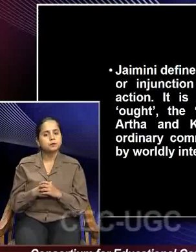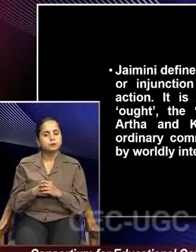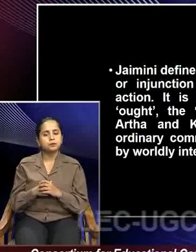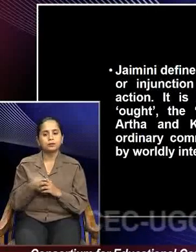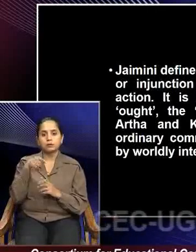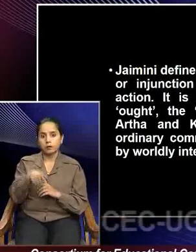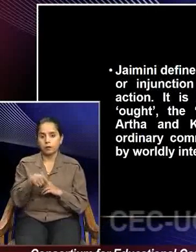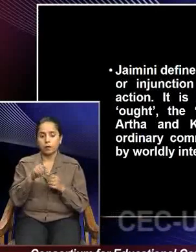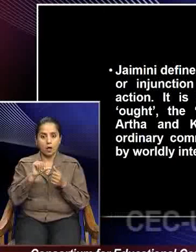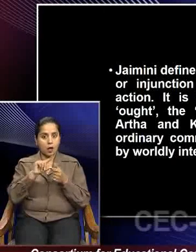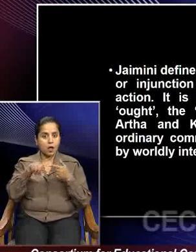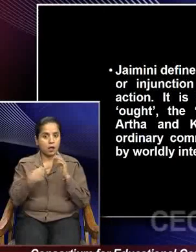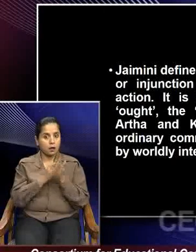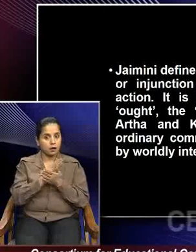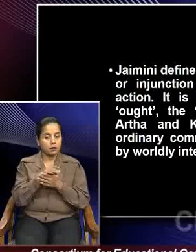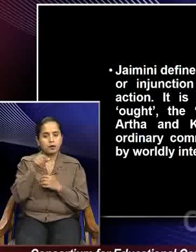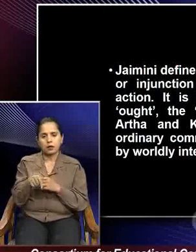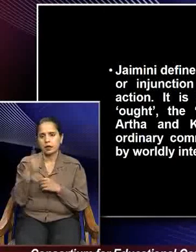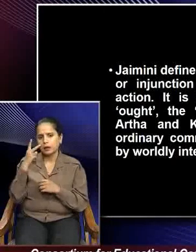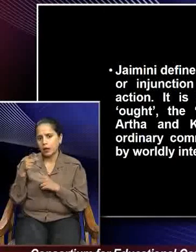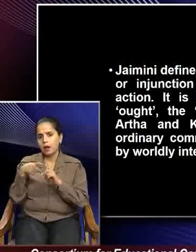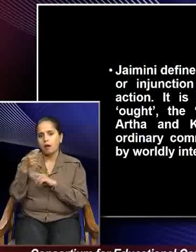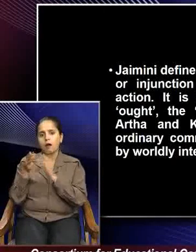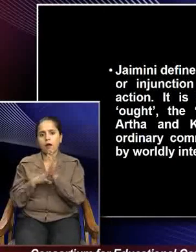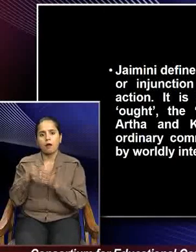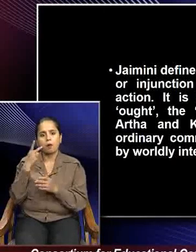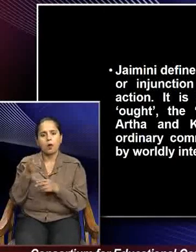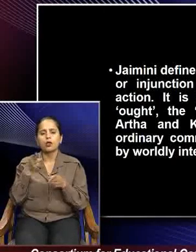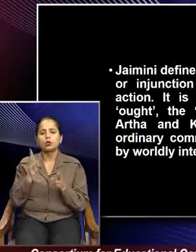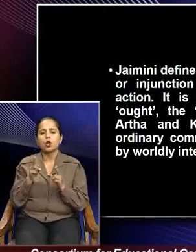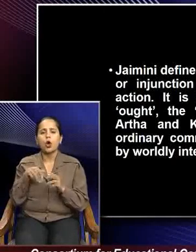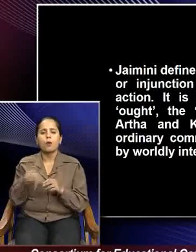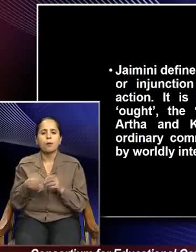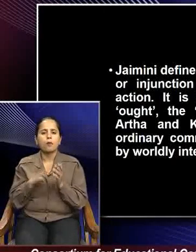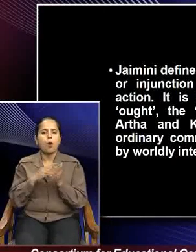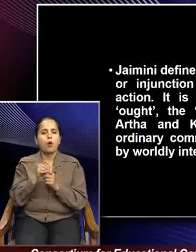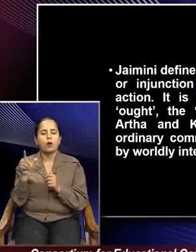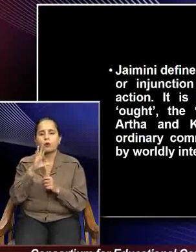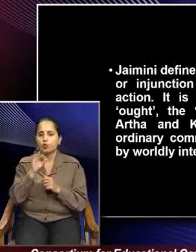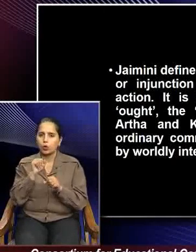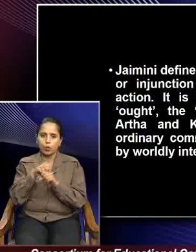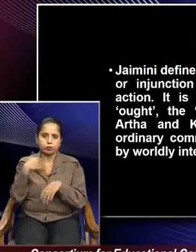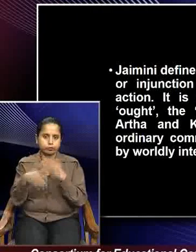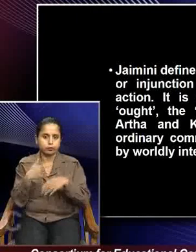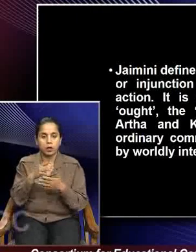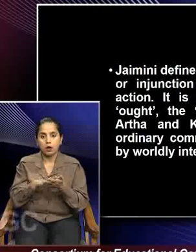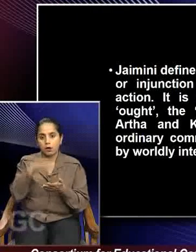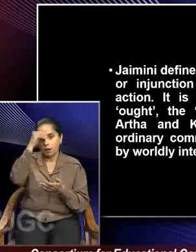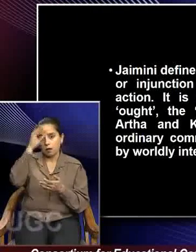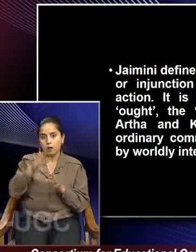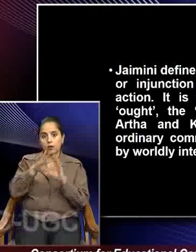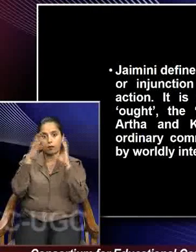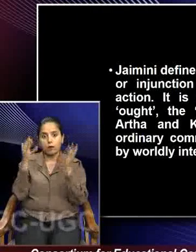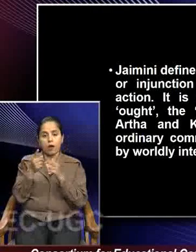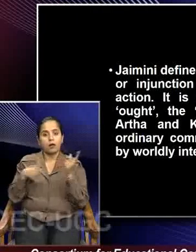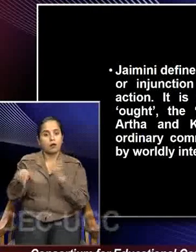Arth and Kam, which deal with ordinary common morality, are learned by worldly